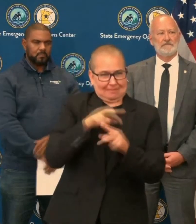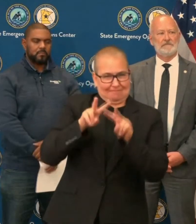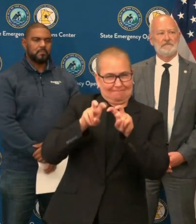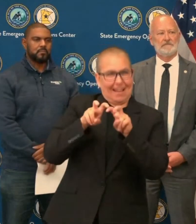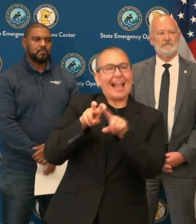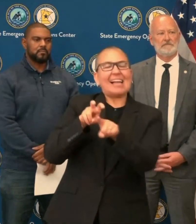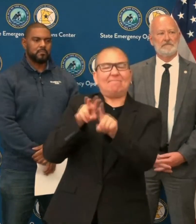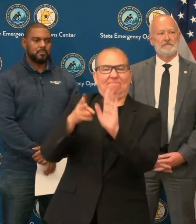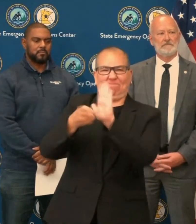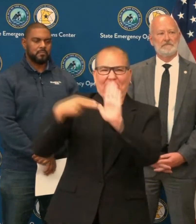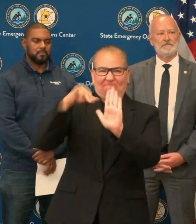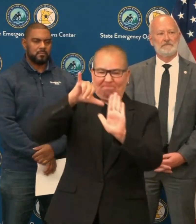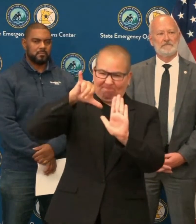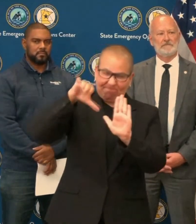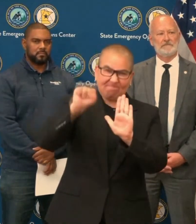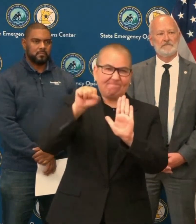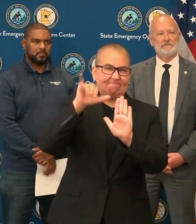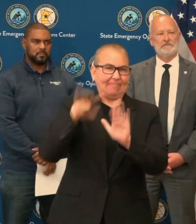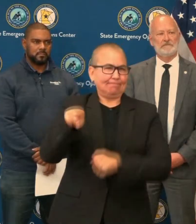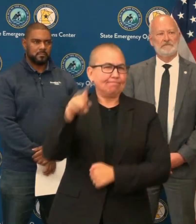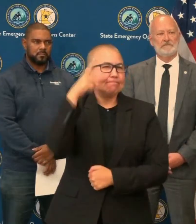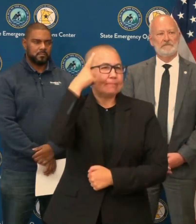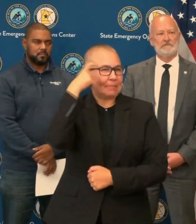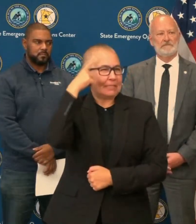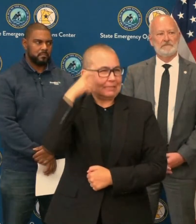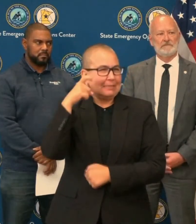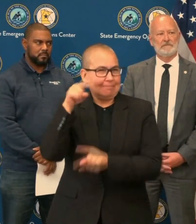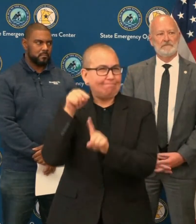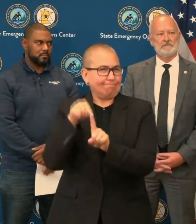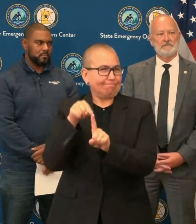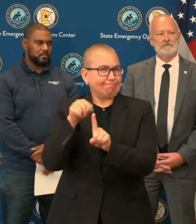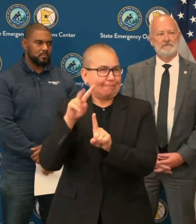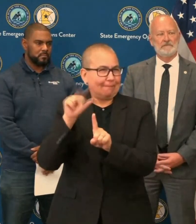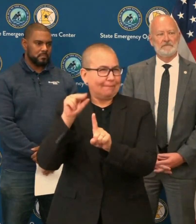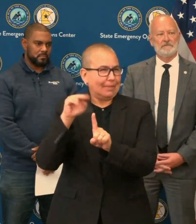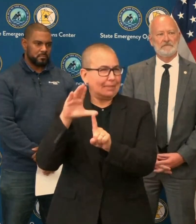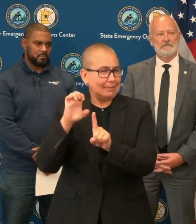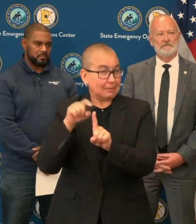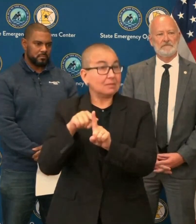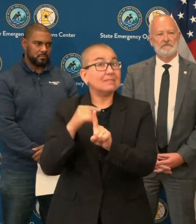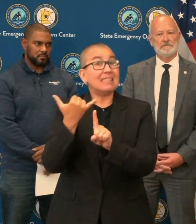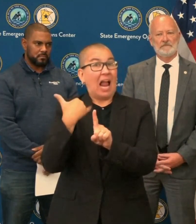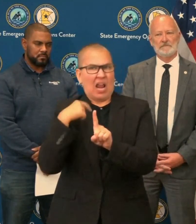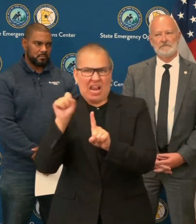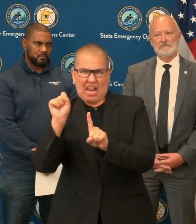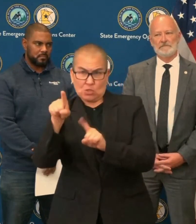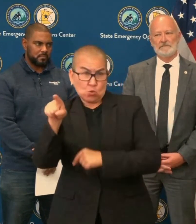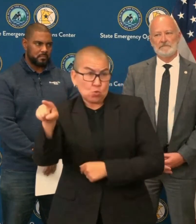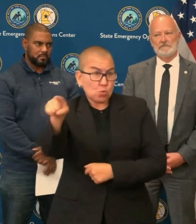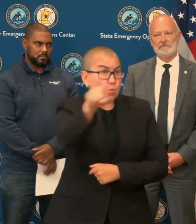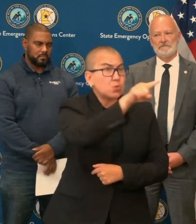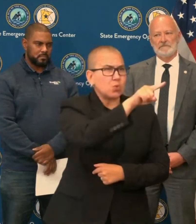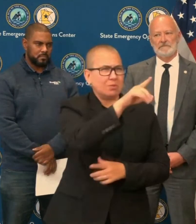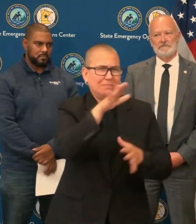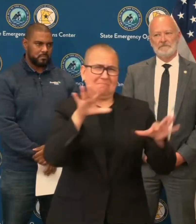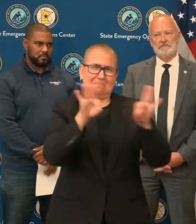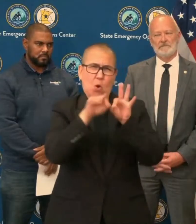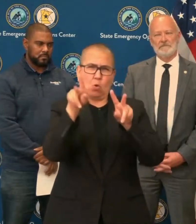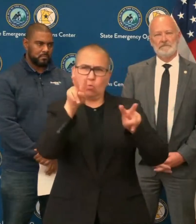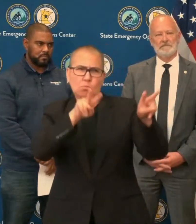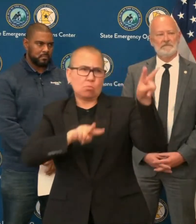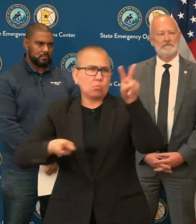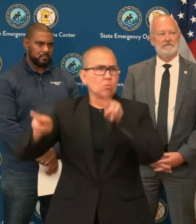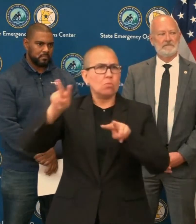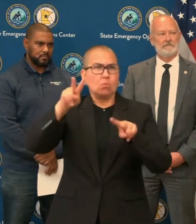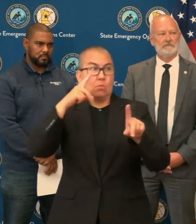to locate in relation to this. At this time, we would ask the public, if you do locate him or see him, to call